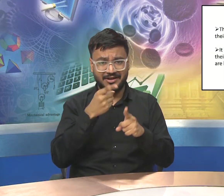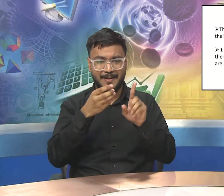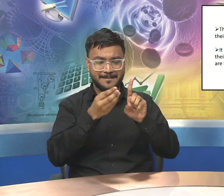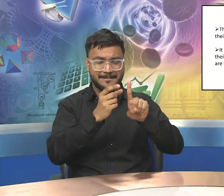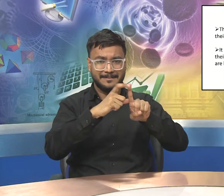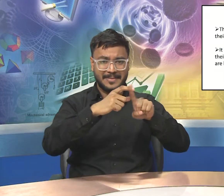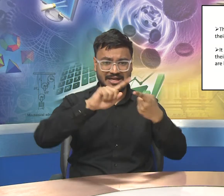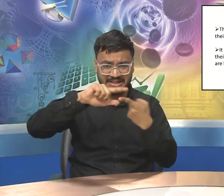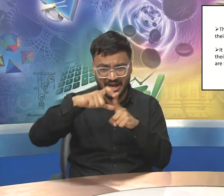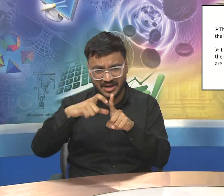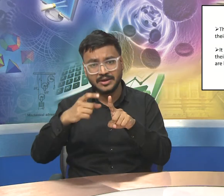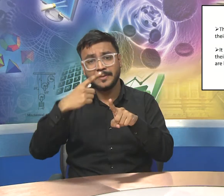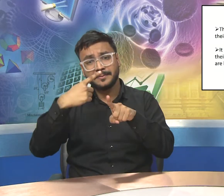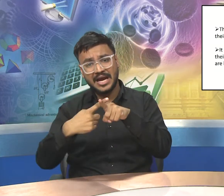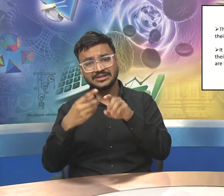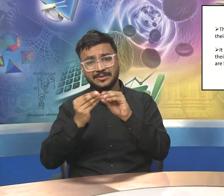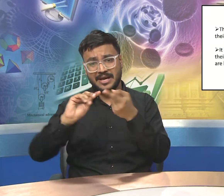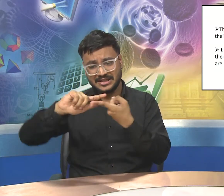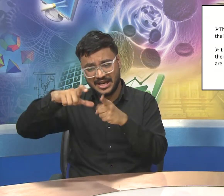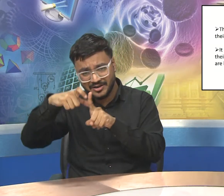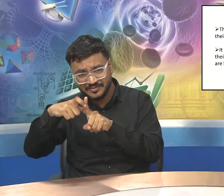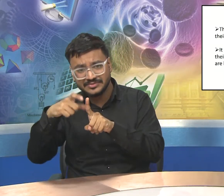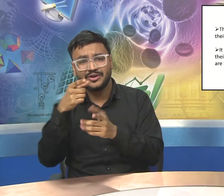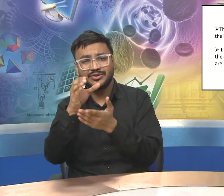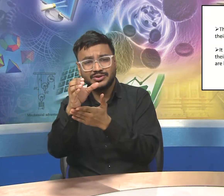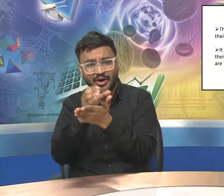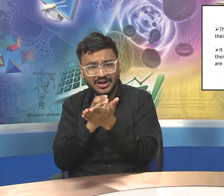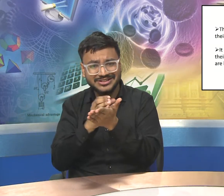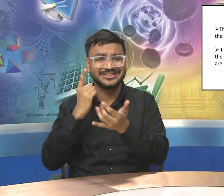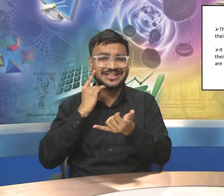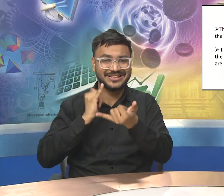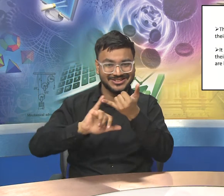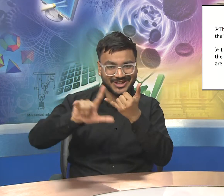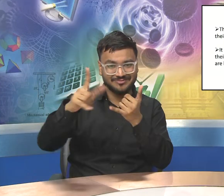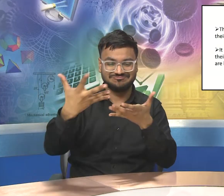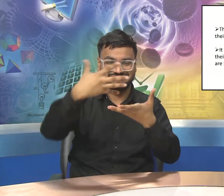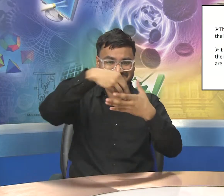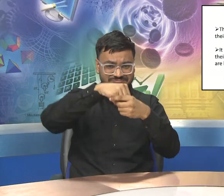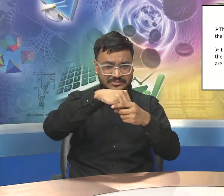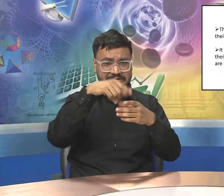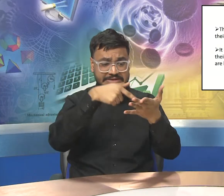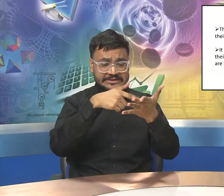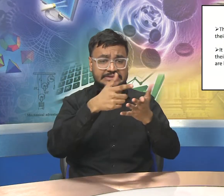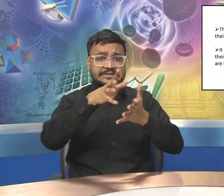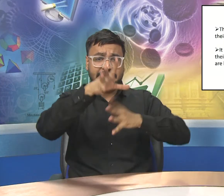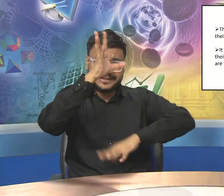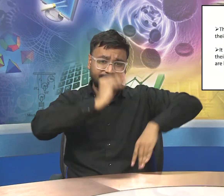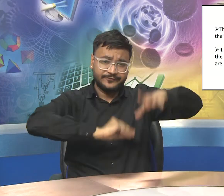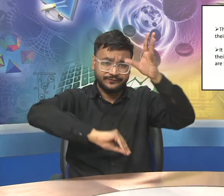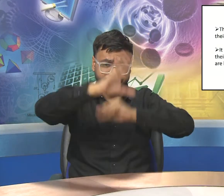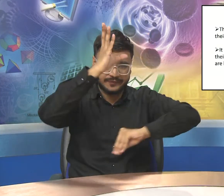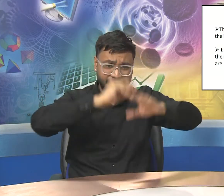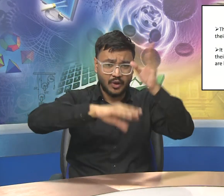It is hoped that teachers will learn more sign language during their training